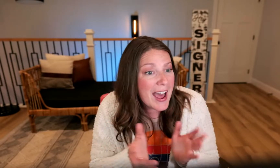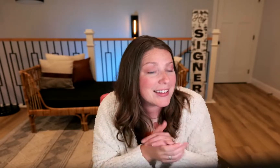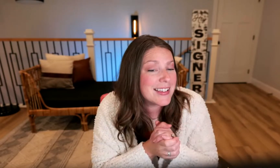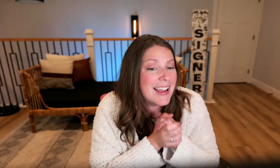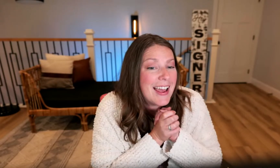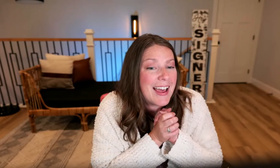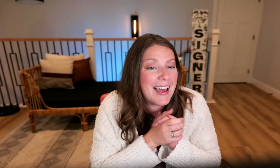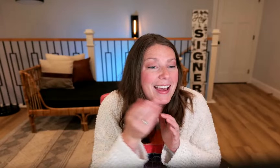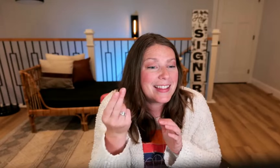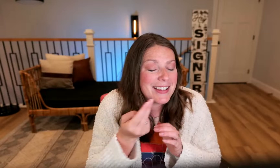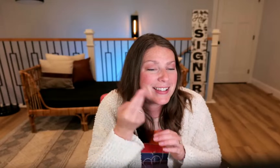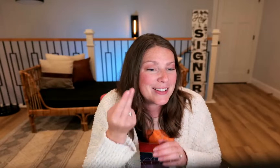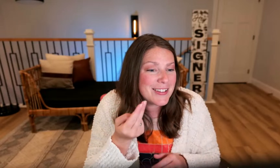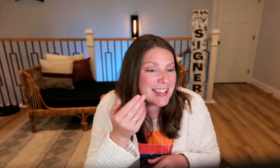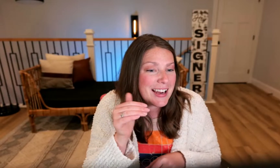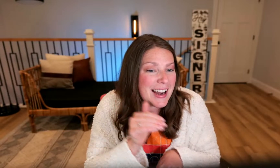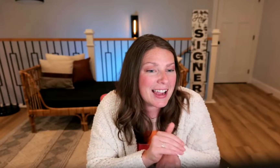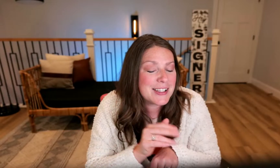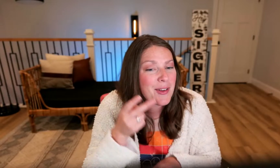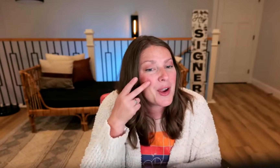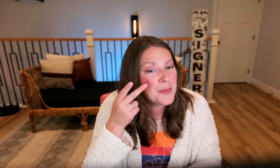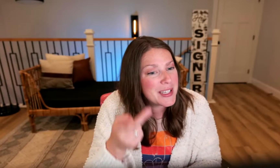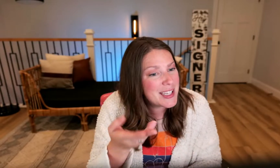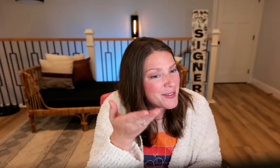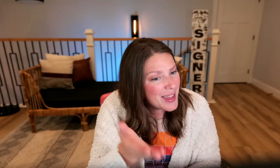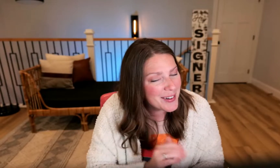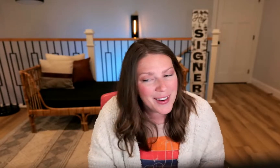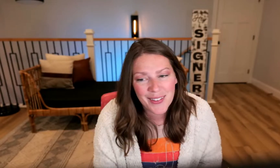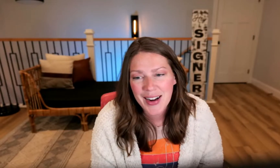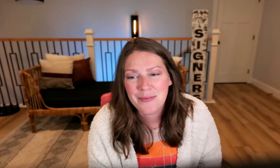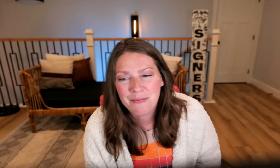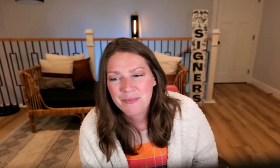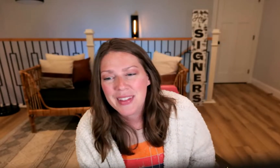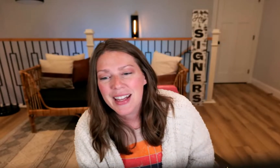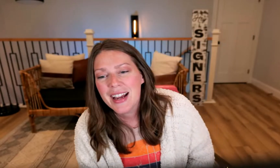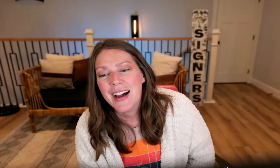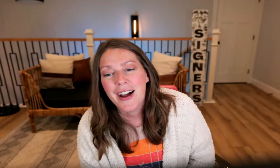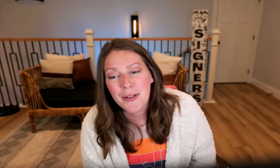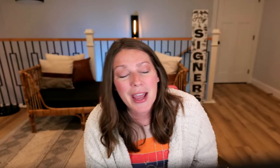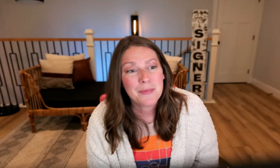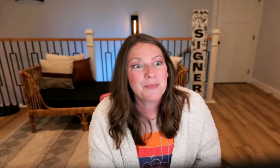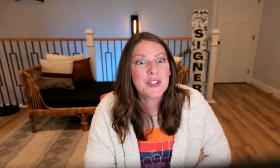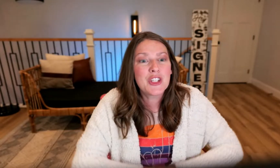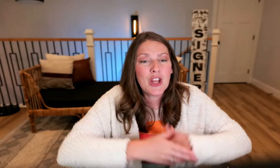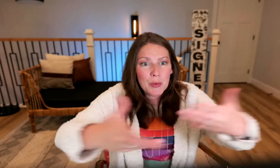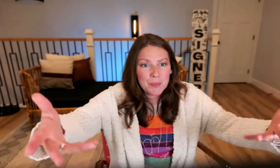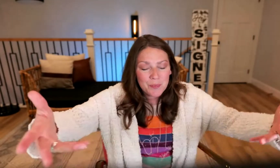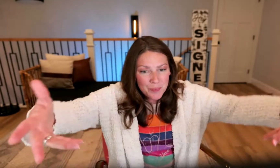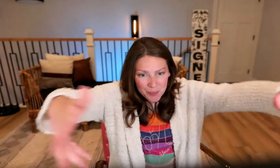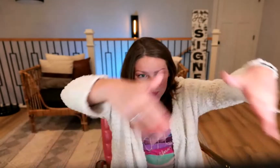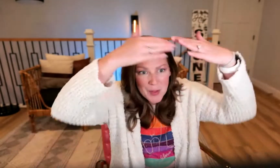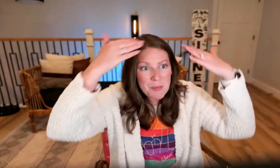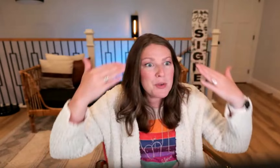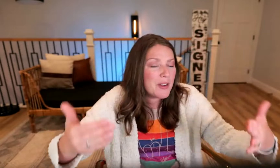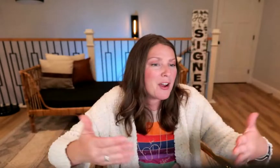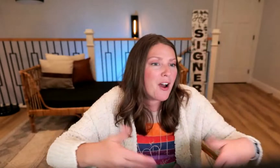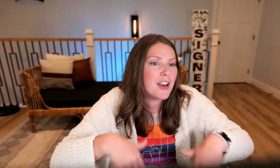chat this Thursday night, so I hope to see you there, all right? Okay, so moving on